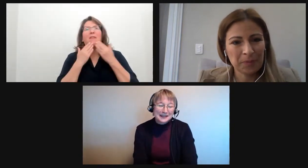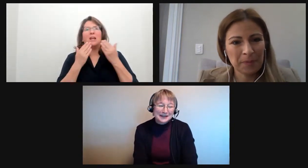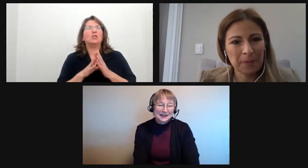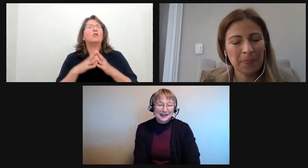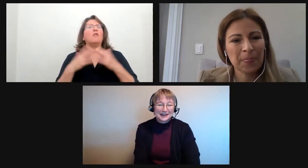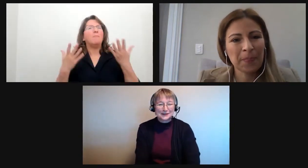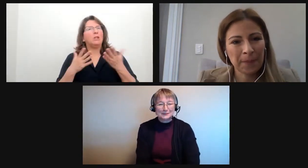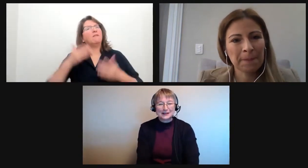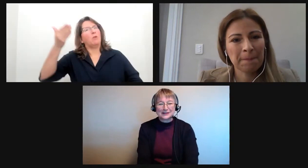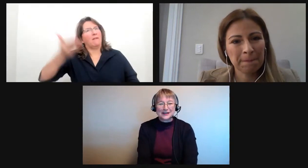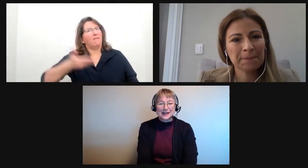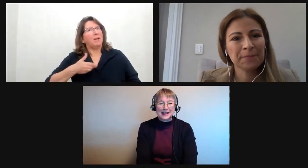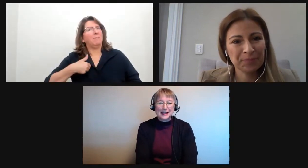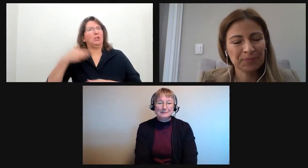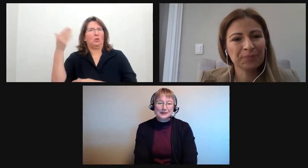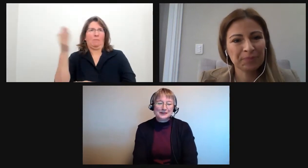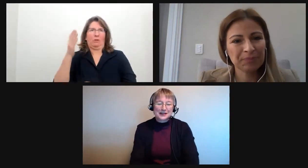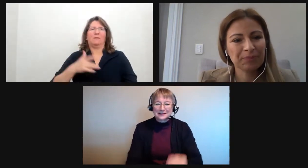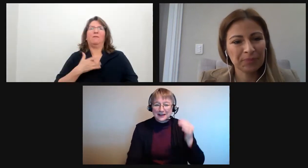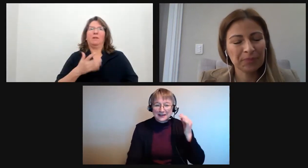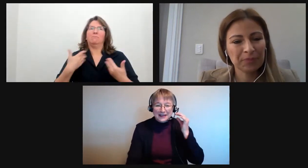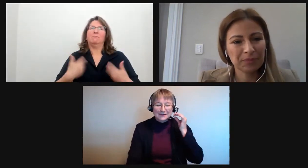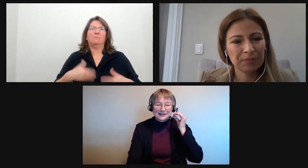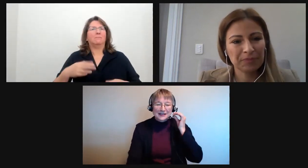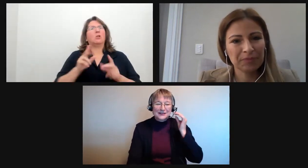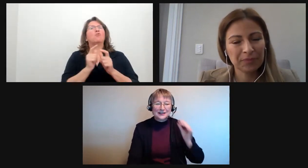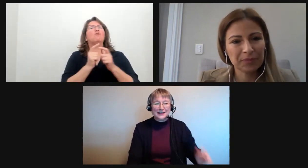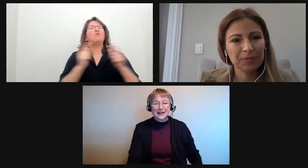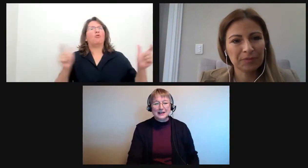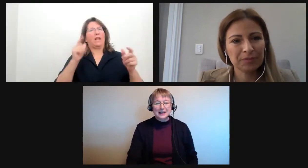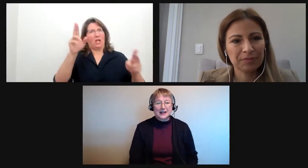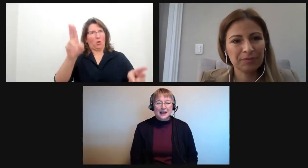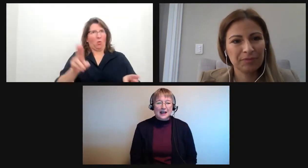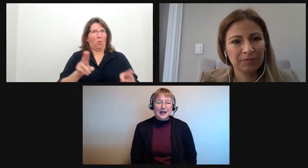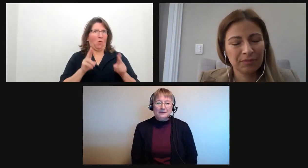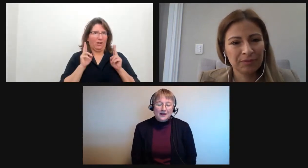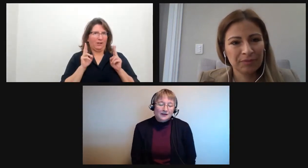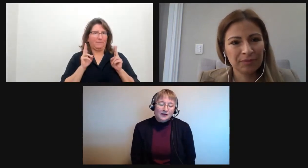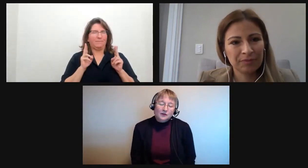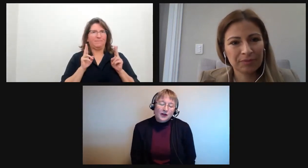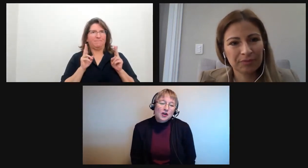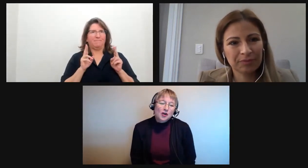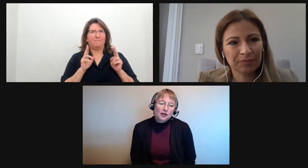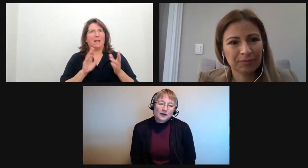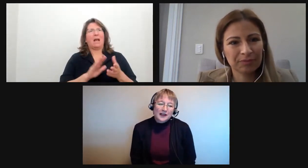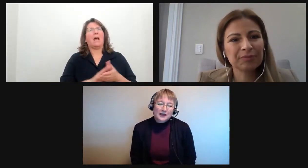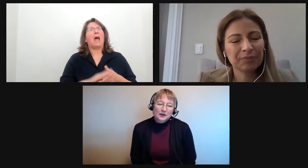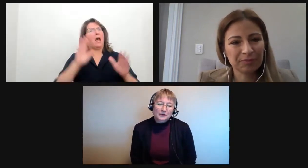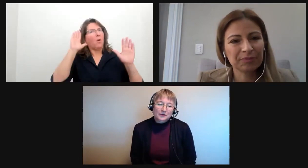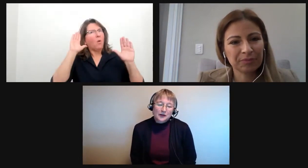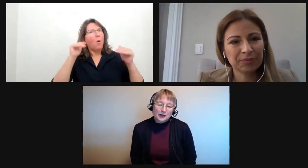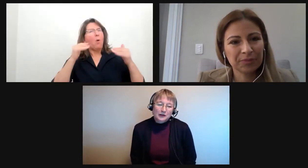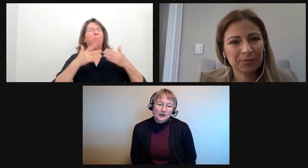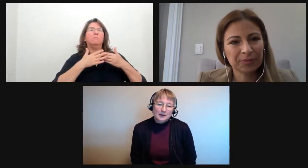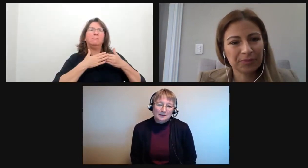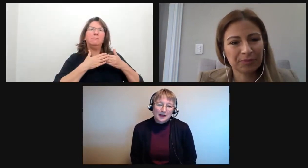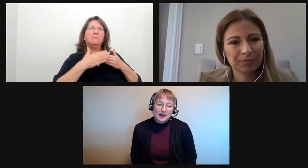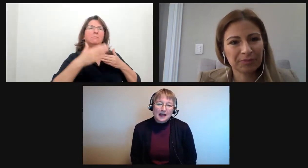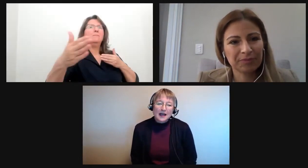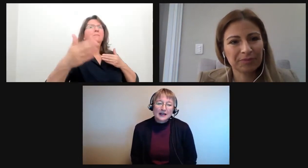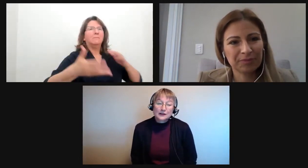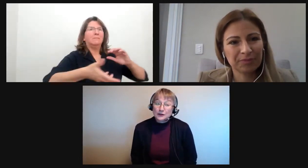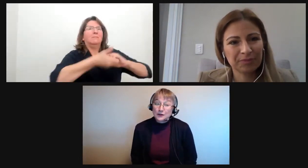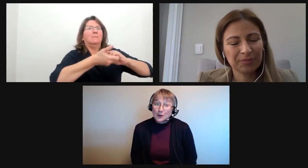Well, thank you. Thank you so much. I appreciate the invitation, and I felt very honored that you included